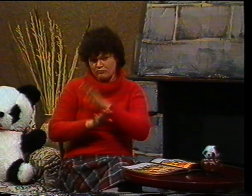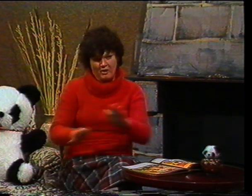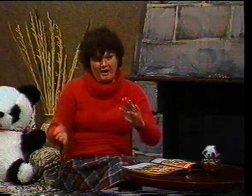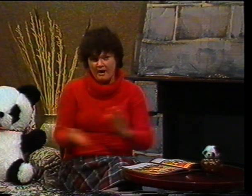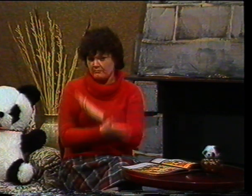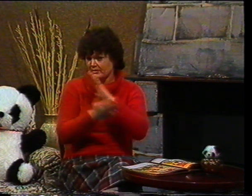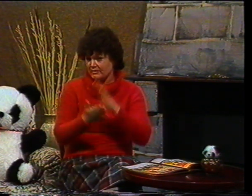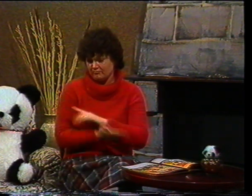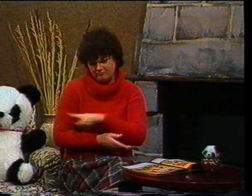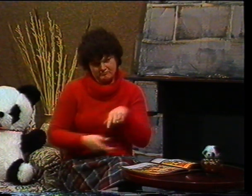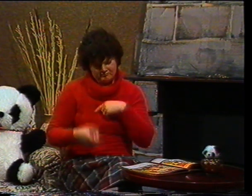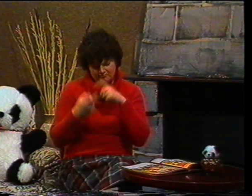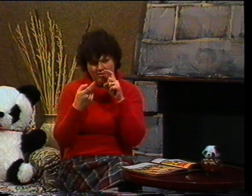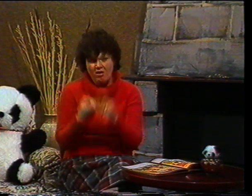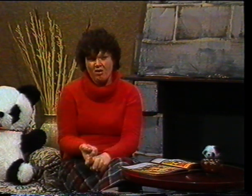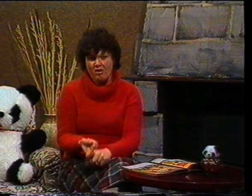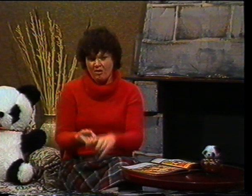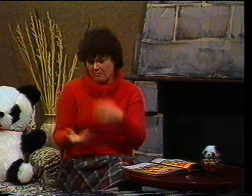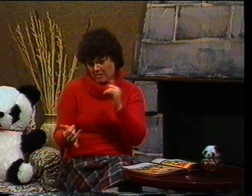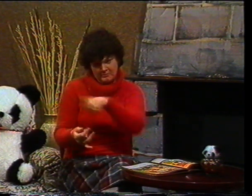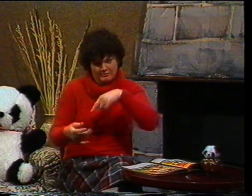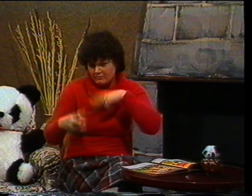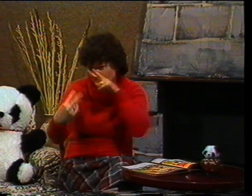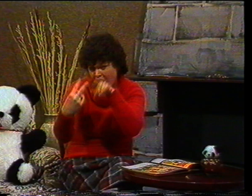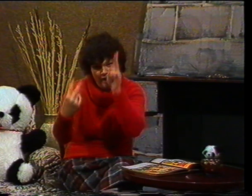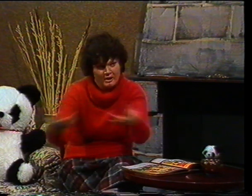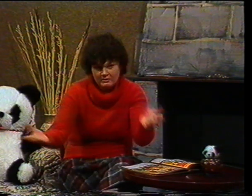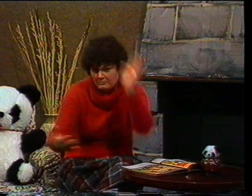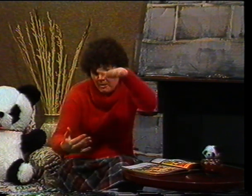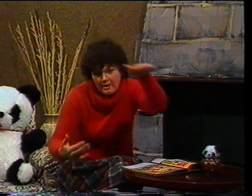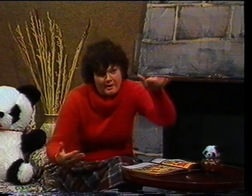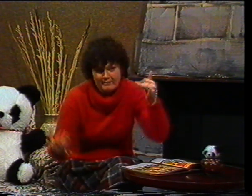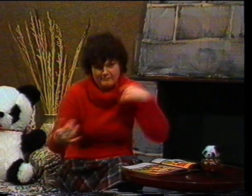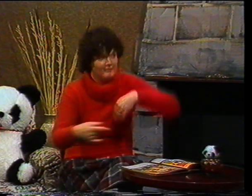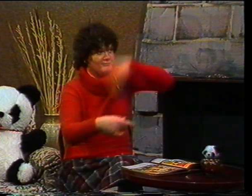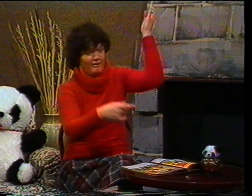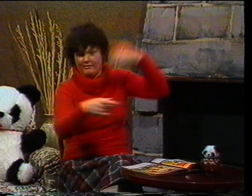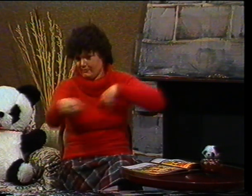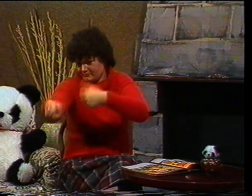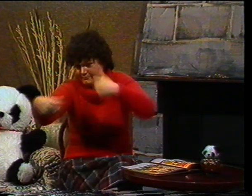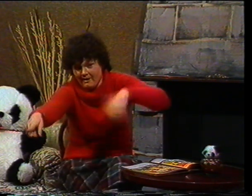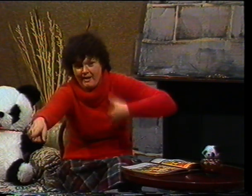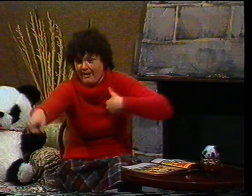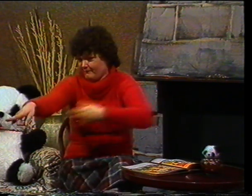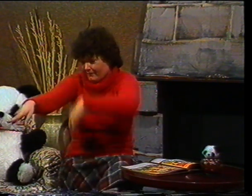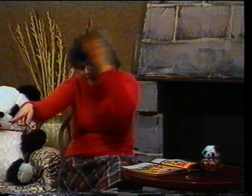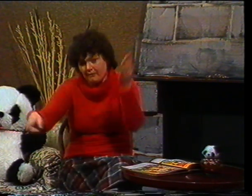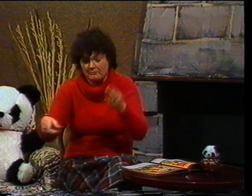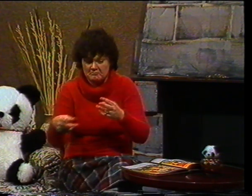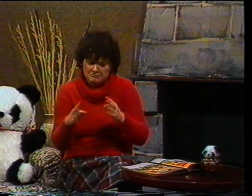it means we're not going to be happy. We'll have to stay down below. Perhaps we won't see each other again. Goodbye. I might be killed, although you might live, but you